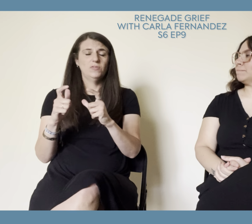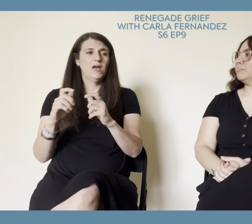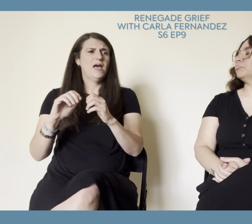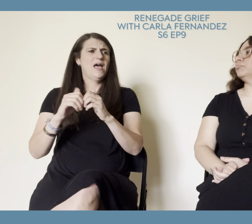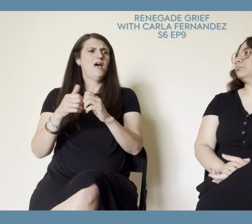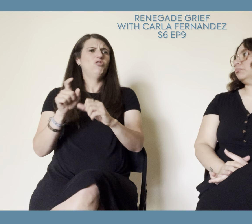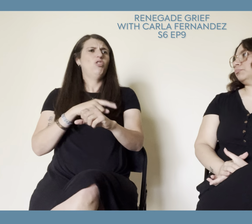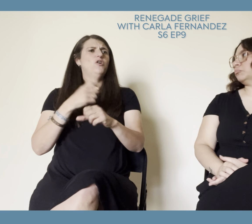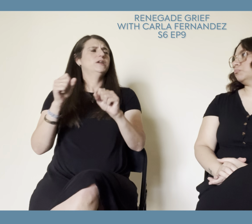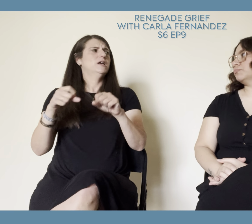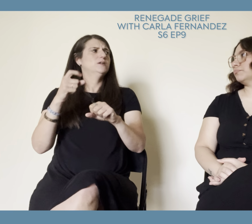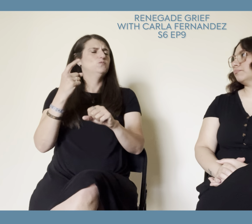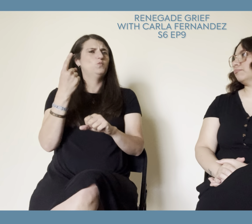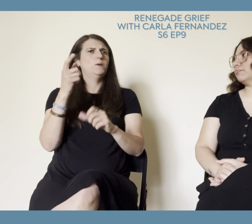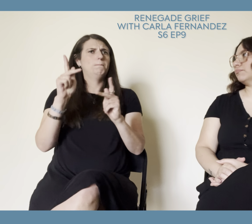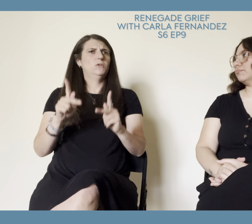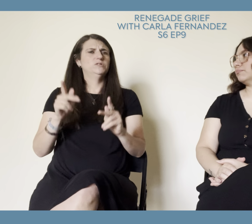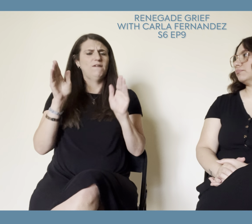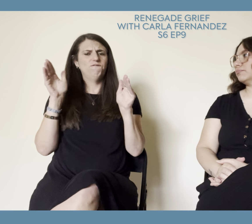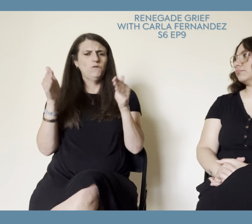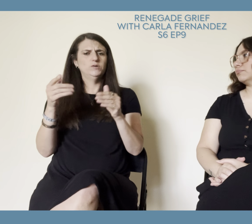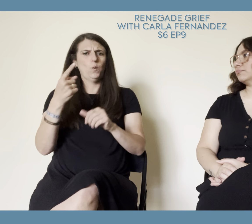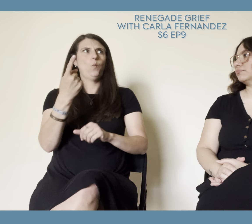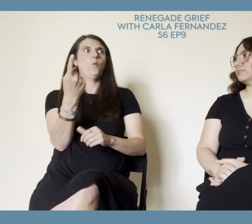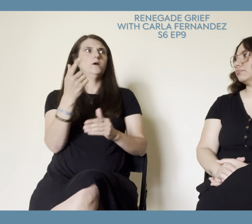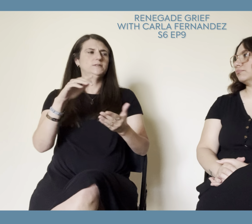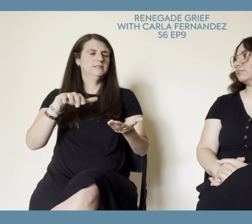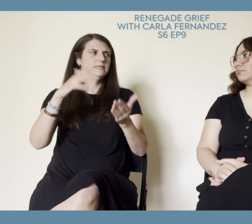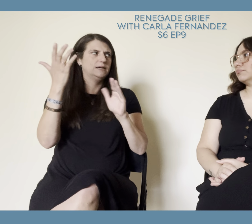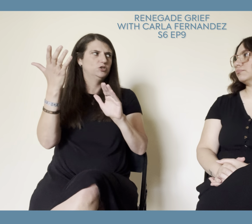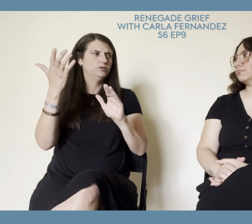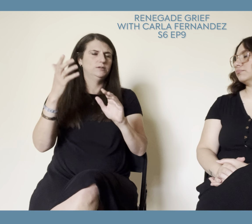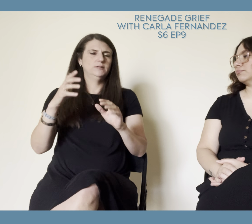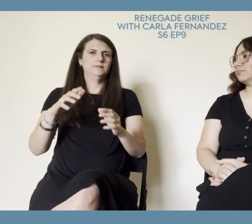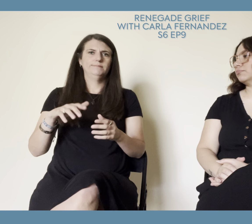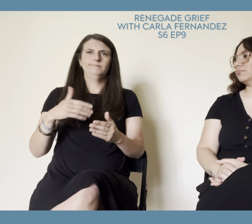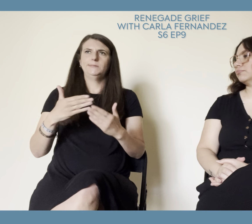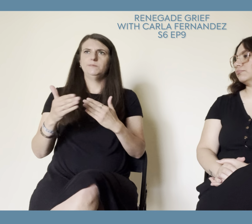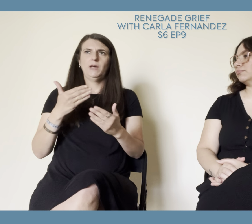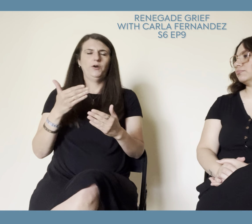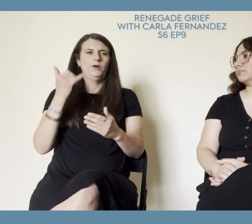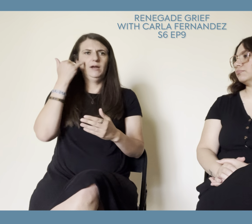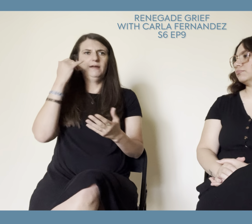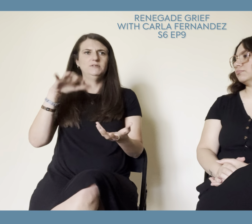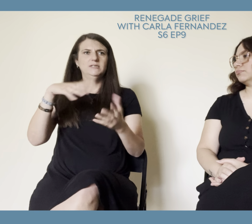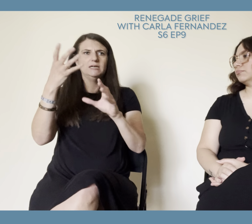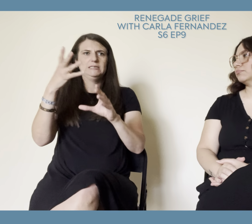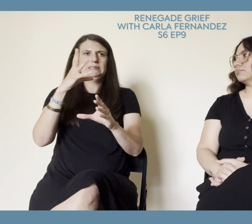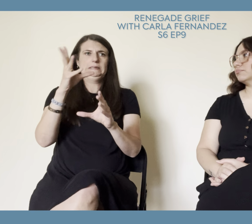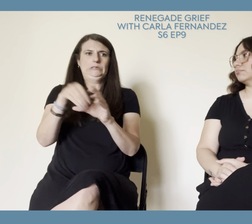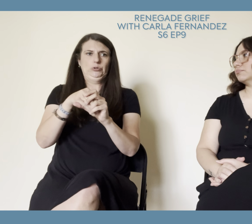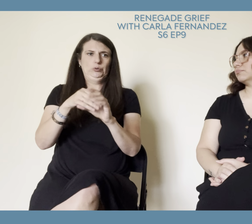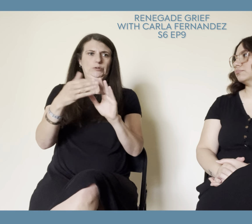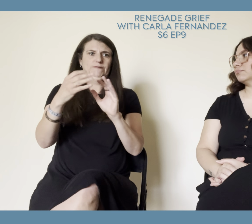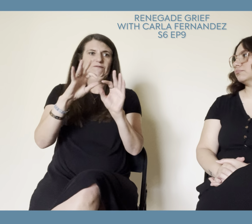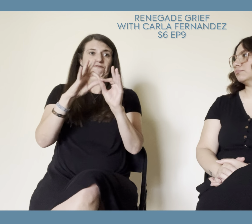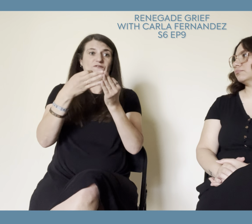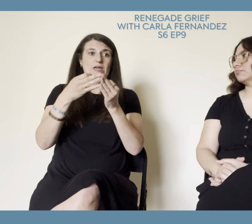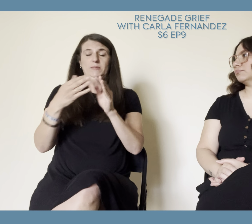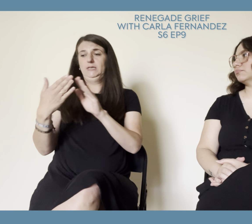focus on like one disaster, whether it's a disaster happening within an immediate family unit or within a city or within a